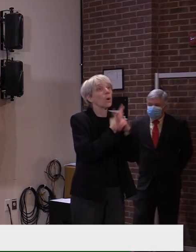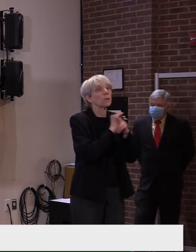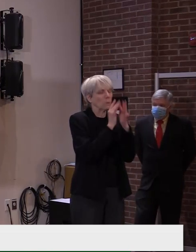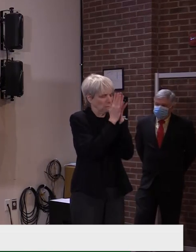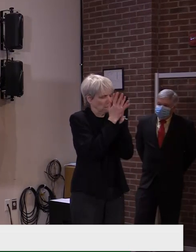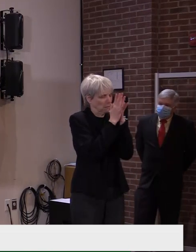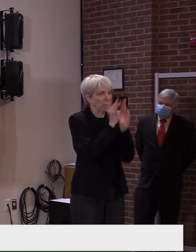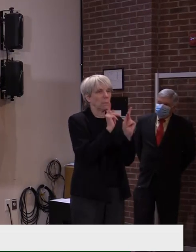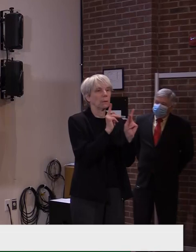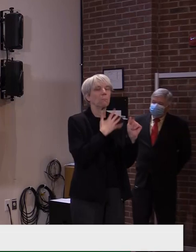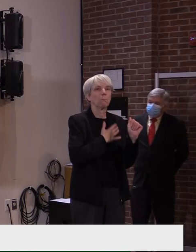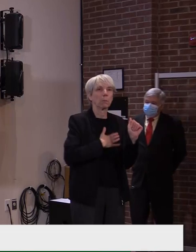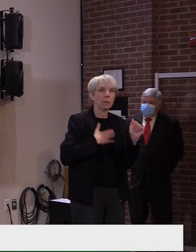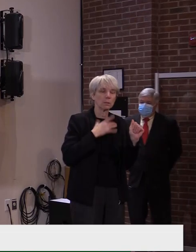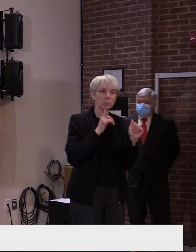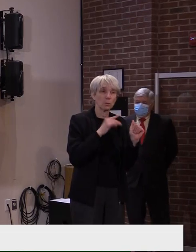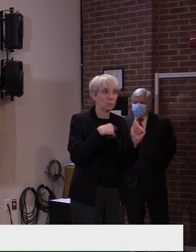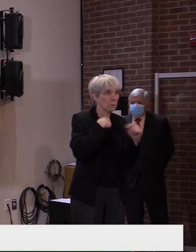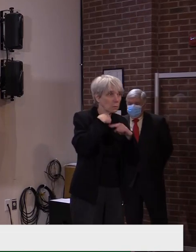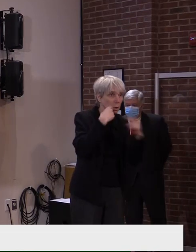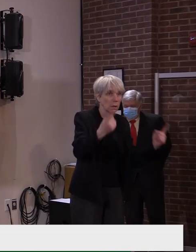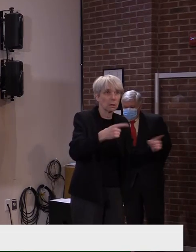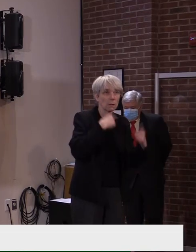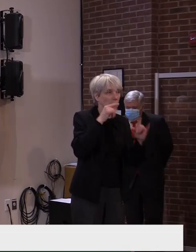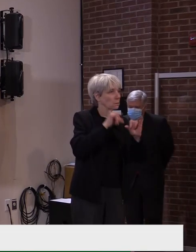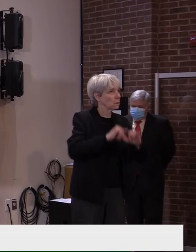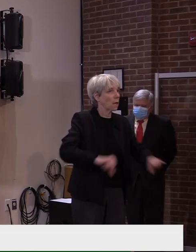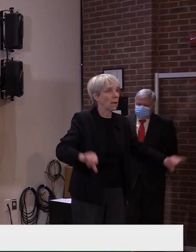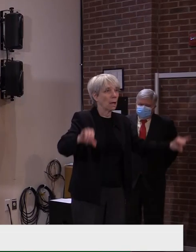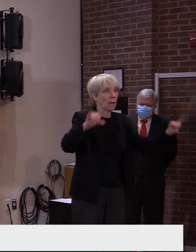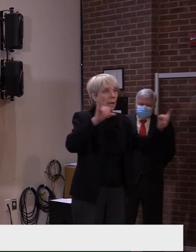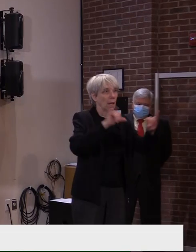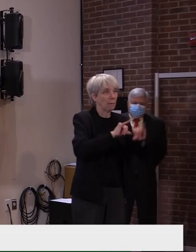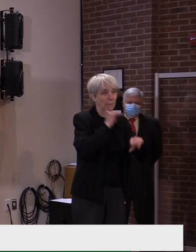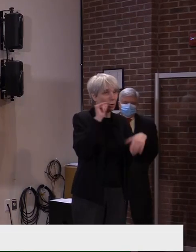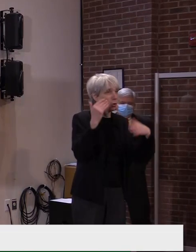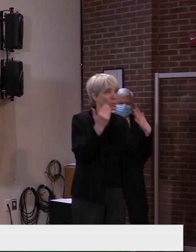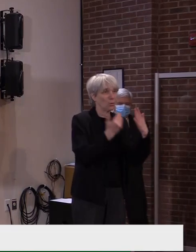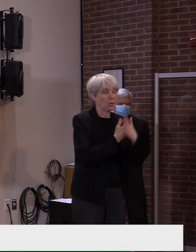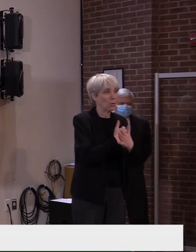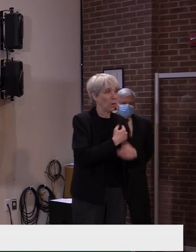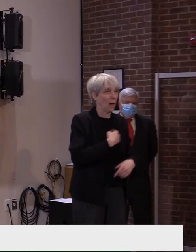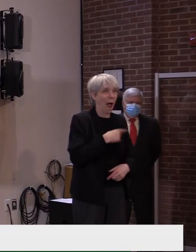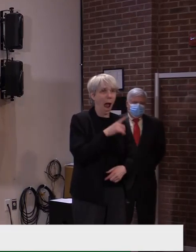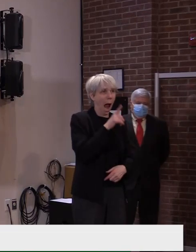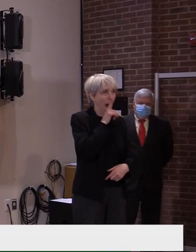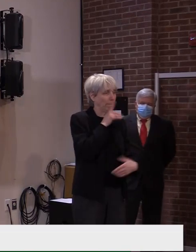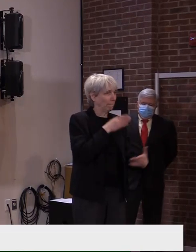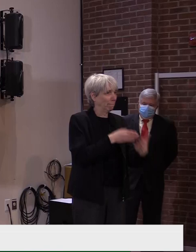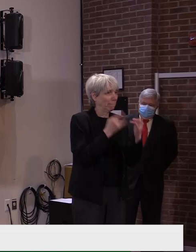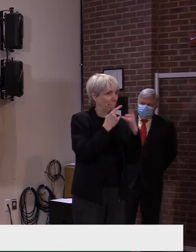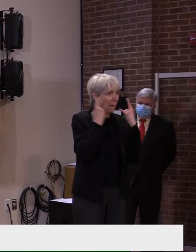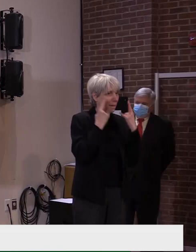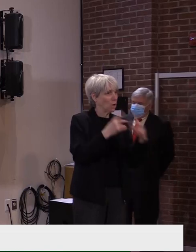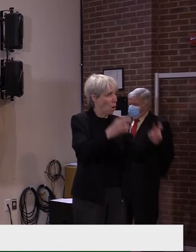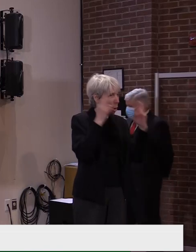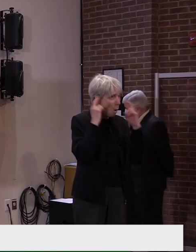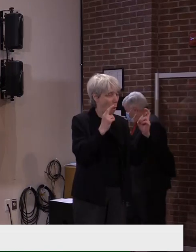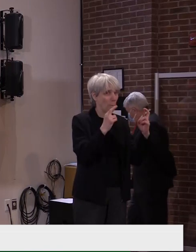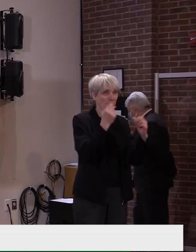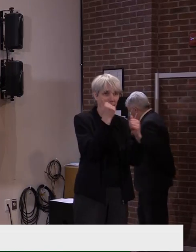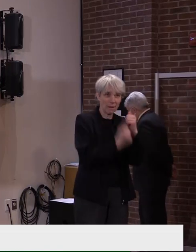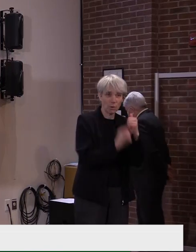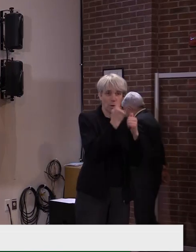So it's something we've been doing for quite some time, and we continue to do so. It's part of our strategy, and hope everyone that over the